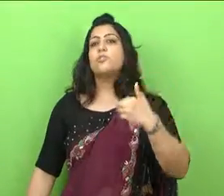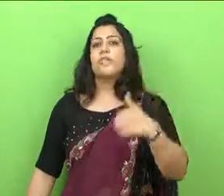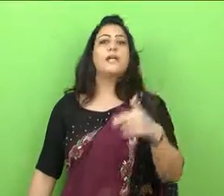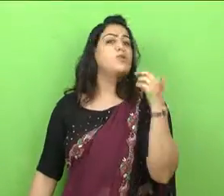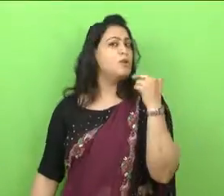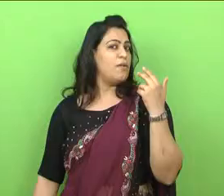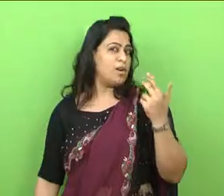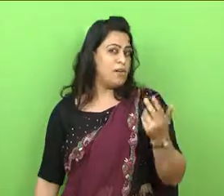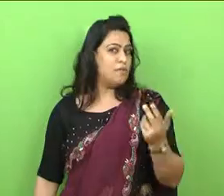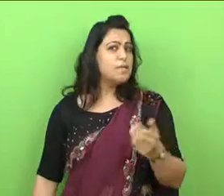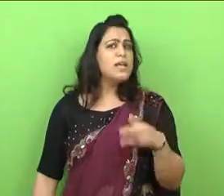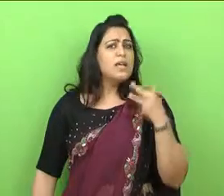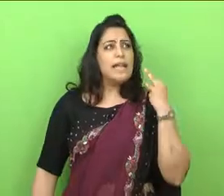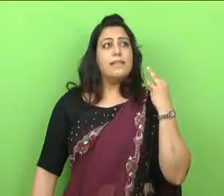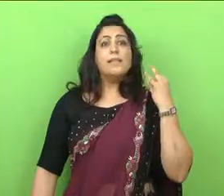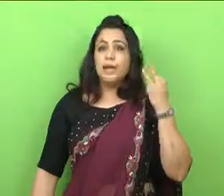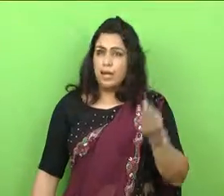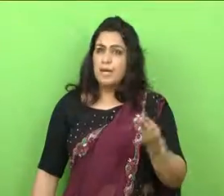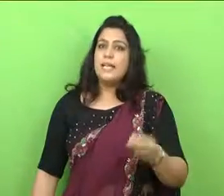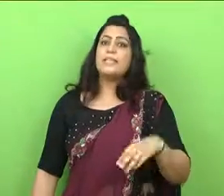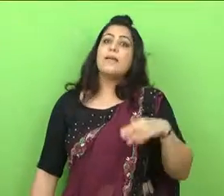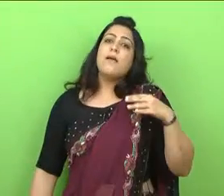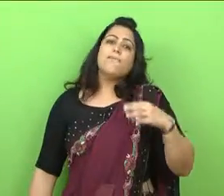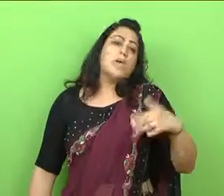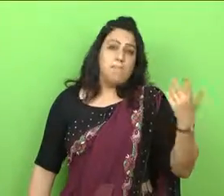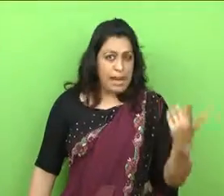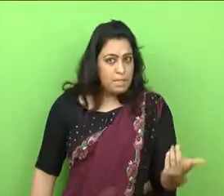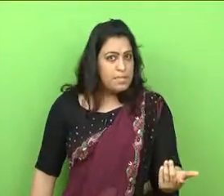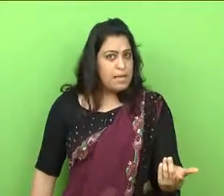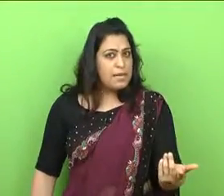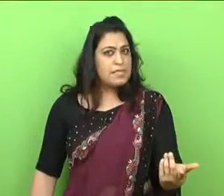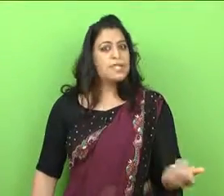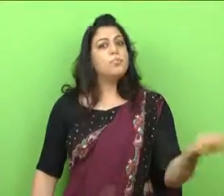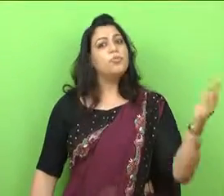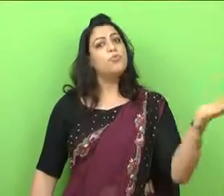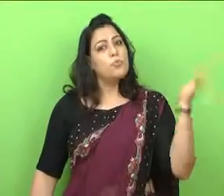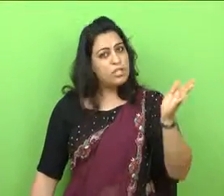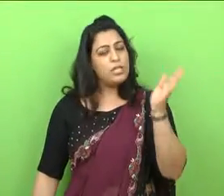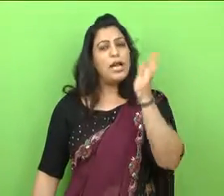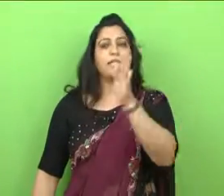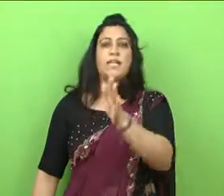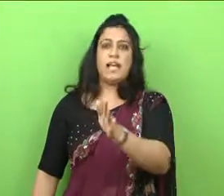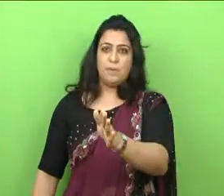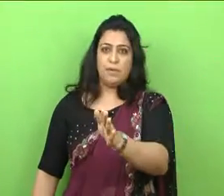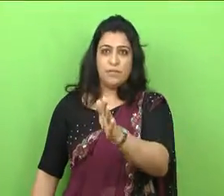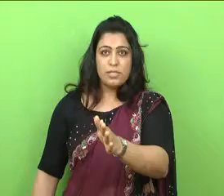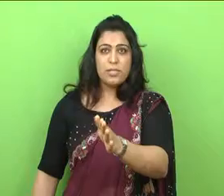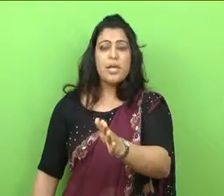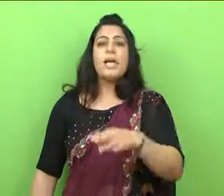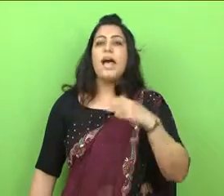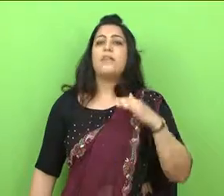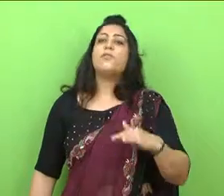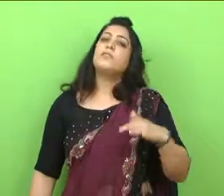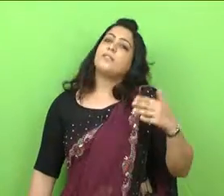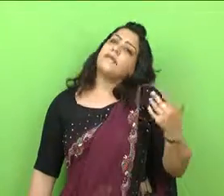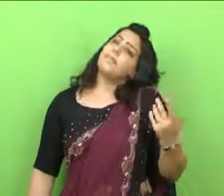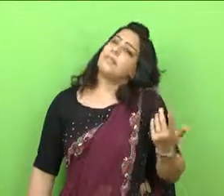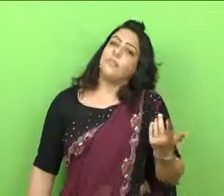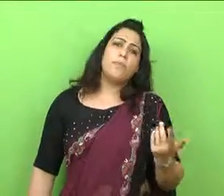state the rule of the government. And the third is there might be statistics due to which the article has been written and those statistics are not